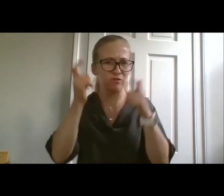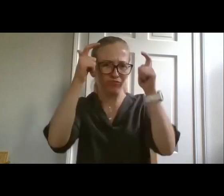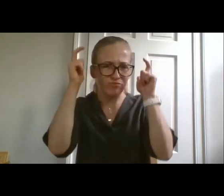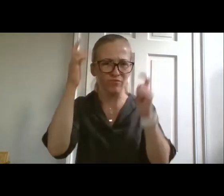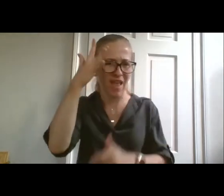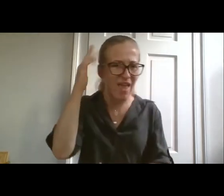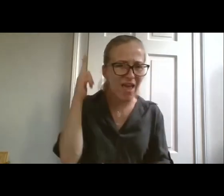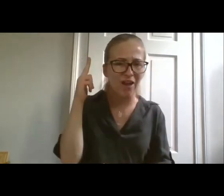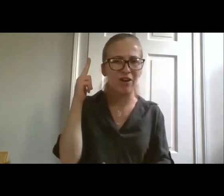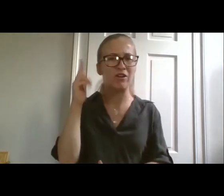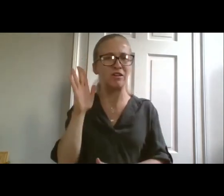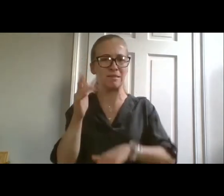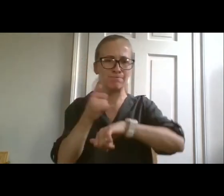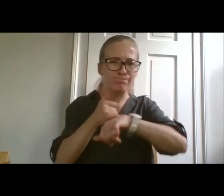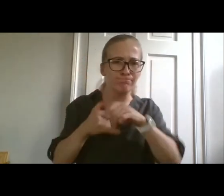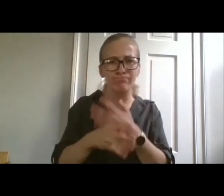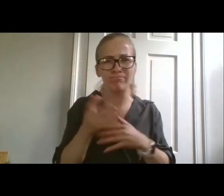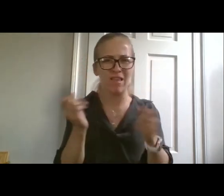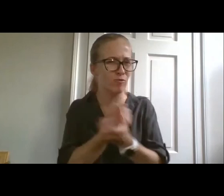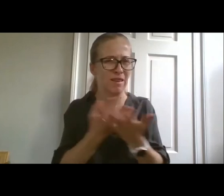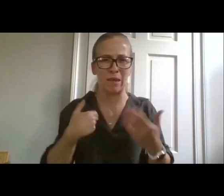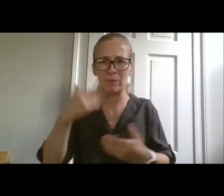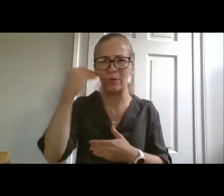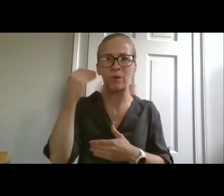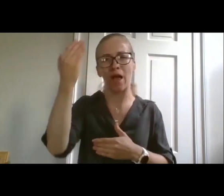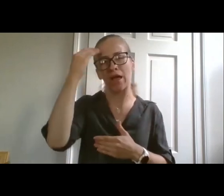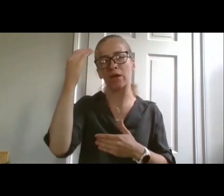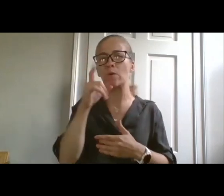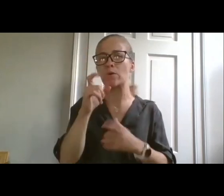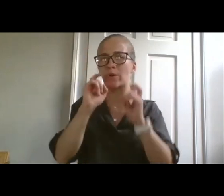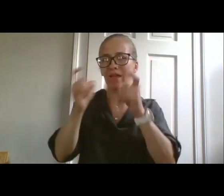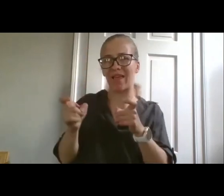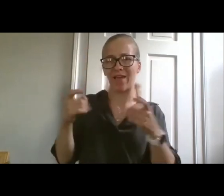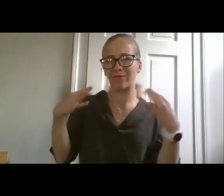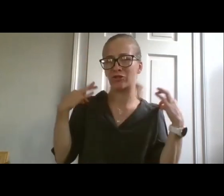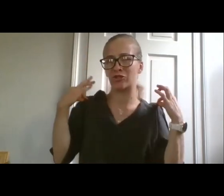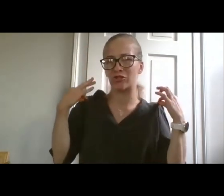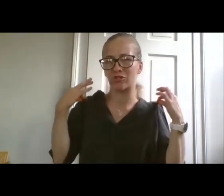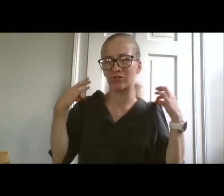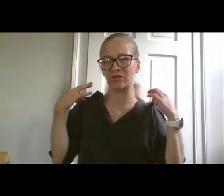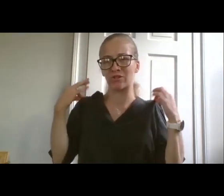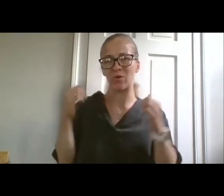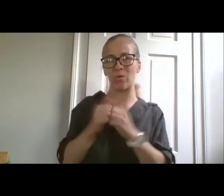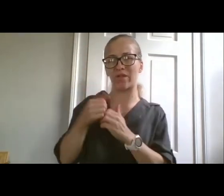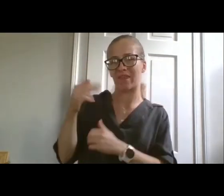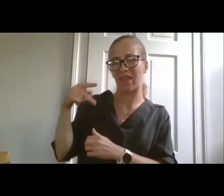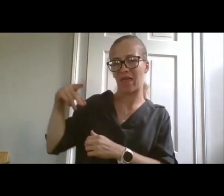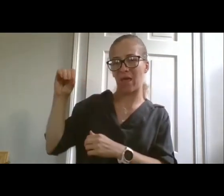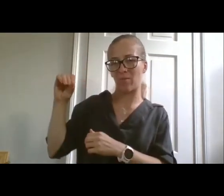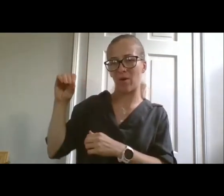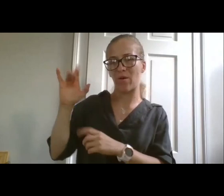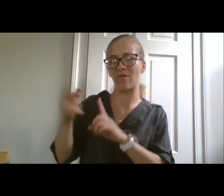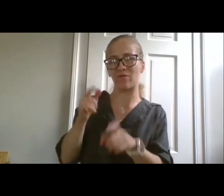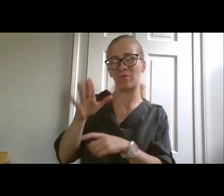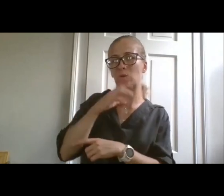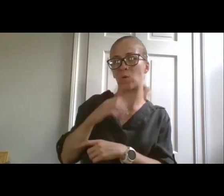of the scar on his wrist. I knew who had given him the hand-me-down t-shirt he was wearing with its half-submerged hippo as a gift to his older brother 4 years